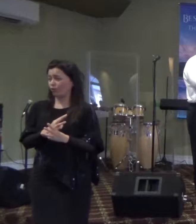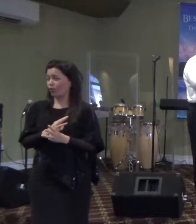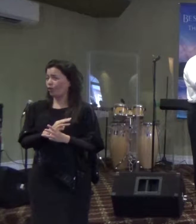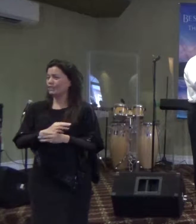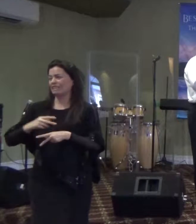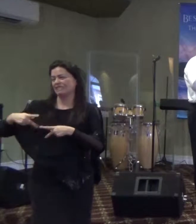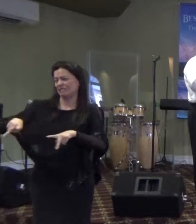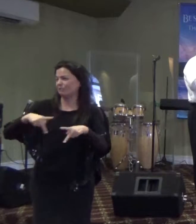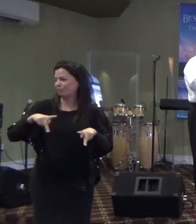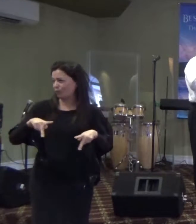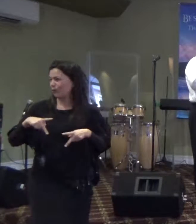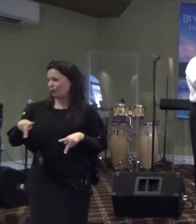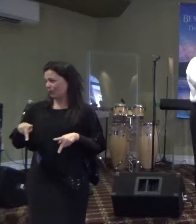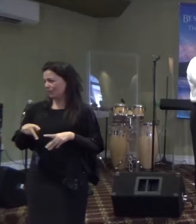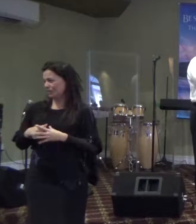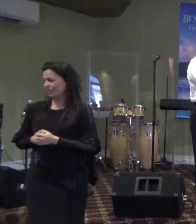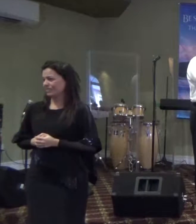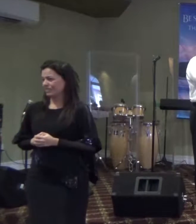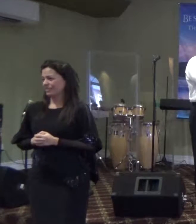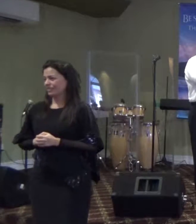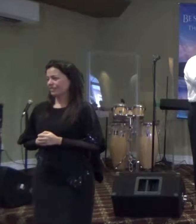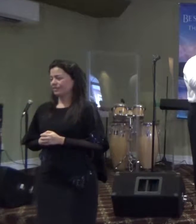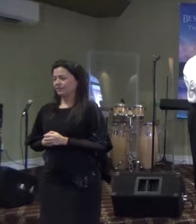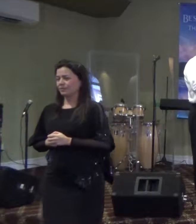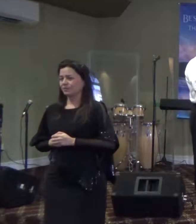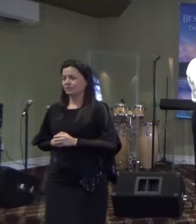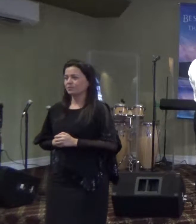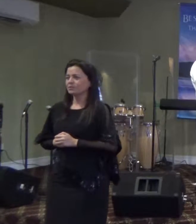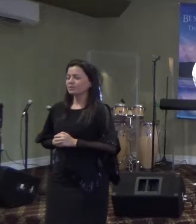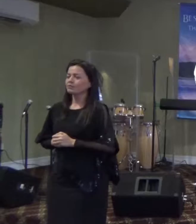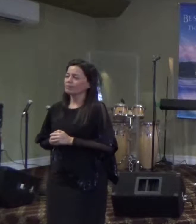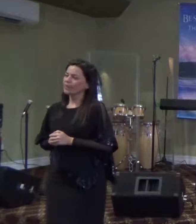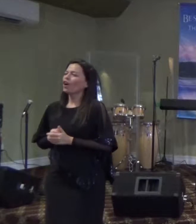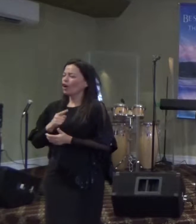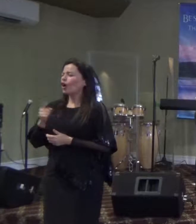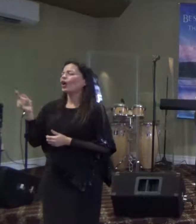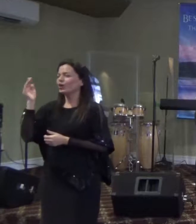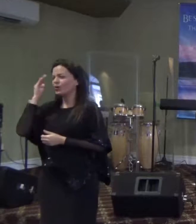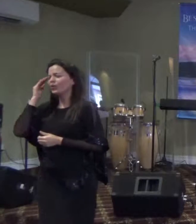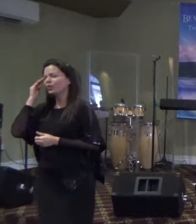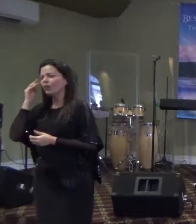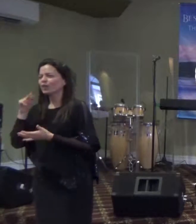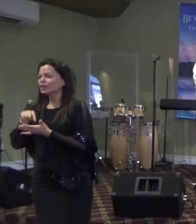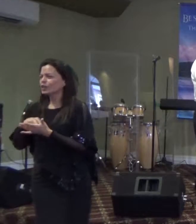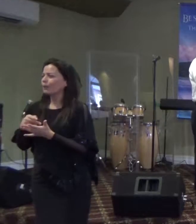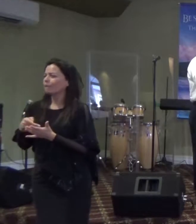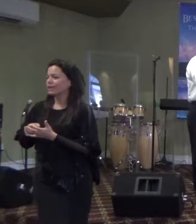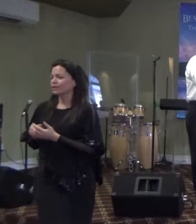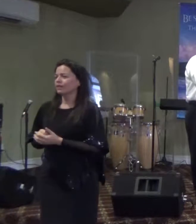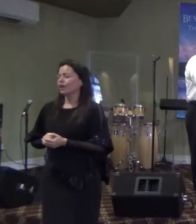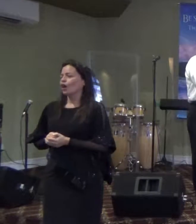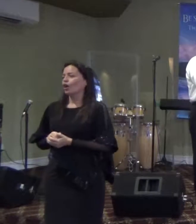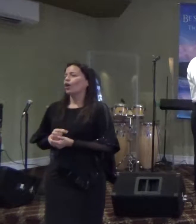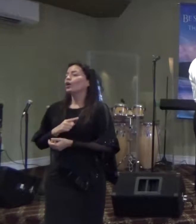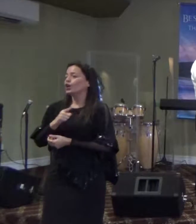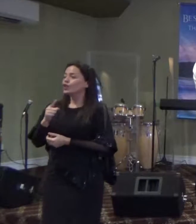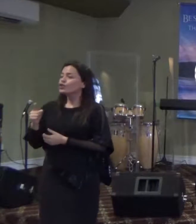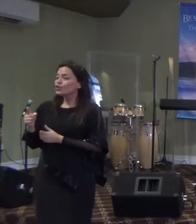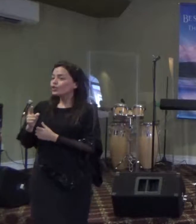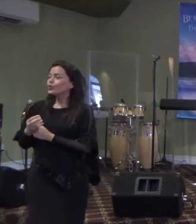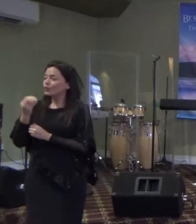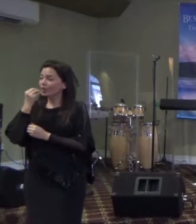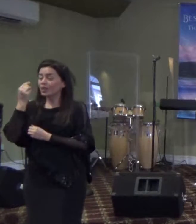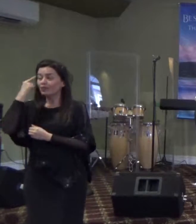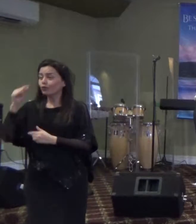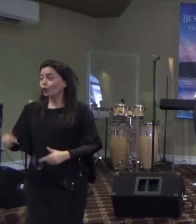Sí, ¿han escuchado As you have heard ese juego de palabras? that game of words, ¿Comes para do vivir you live to